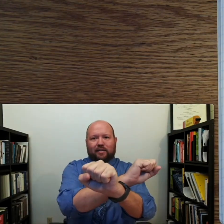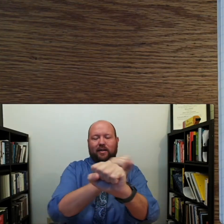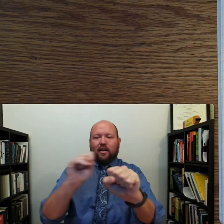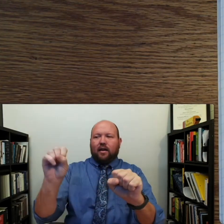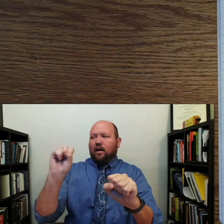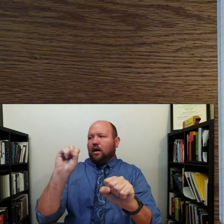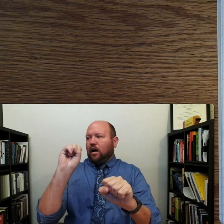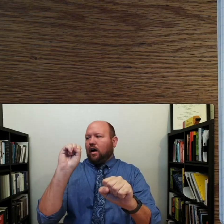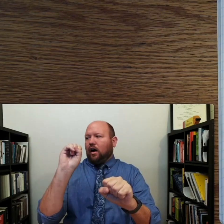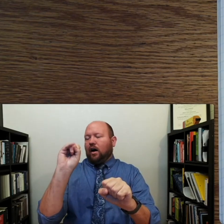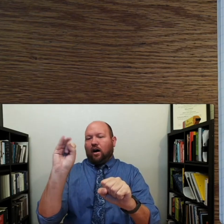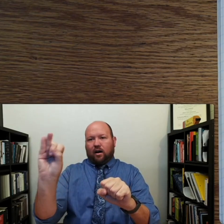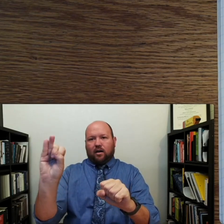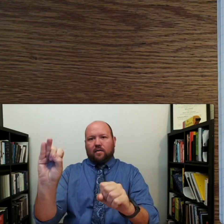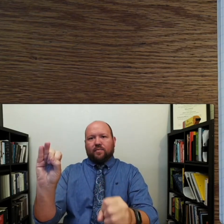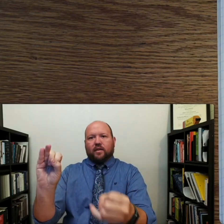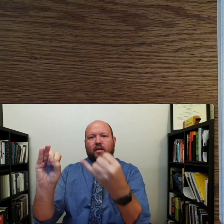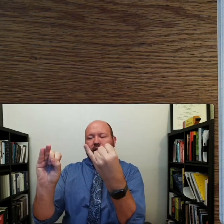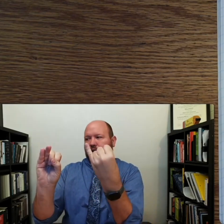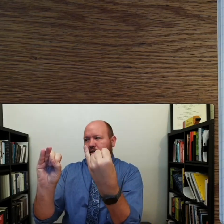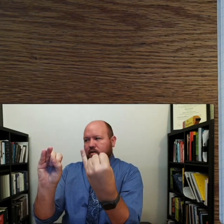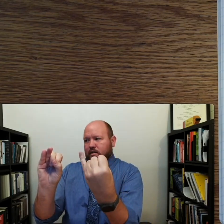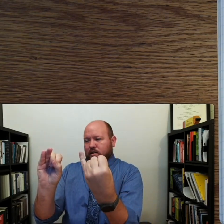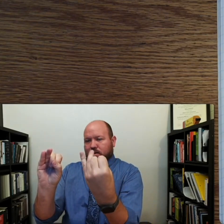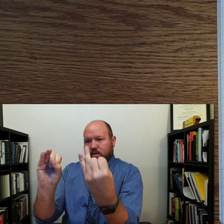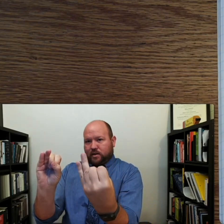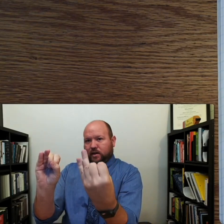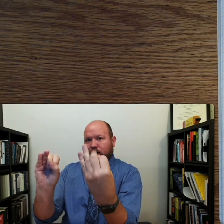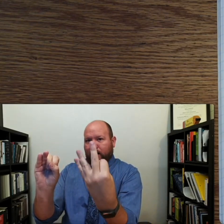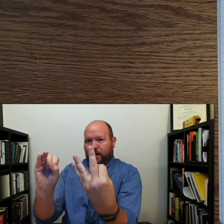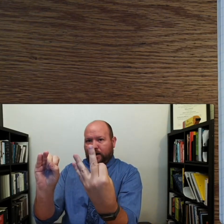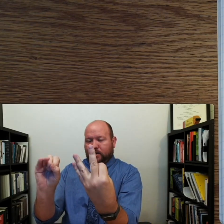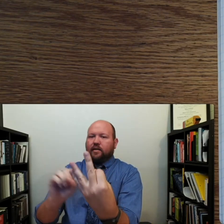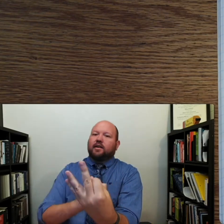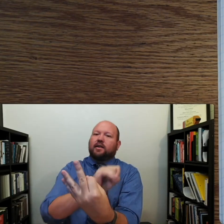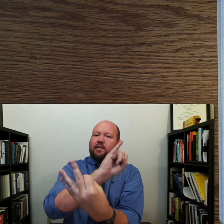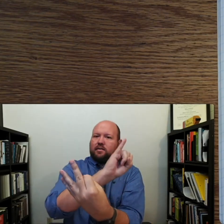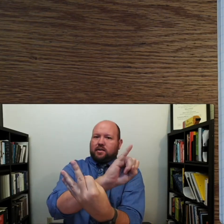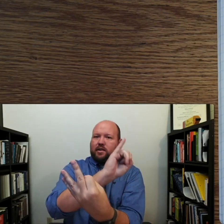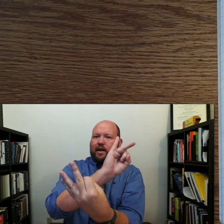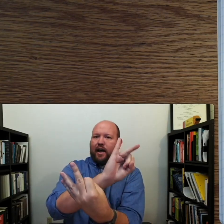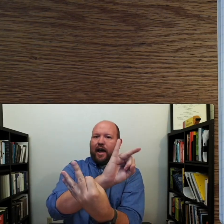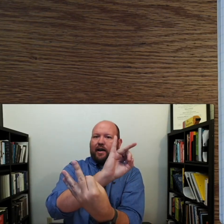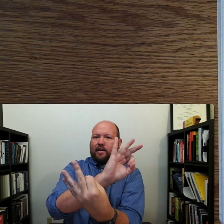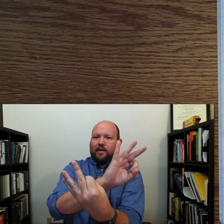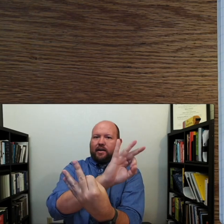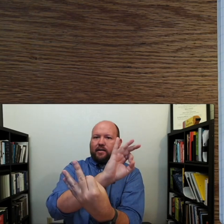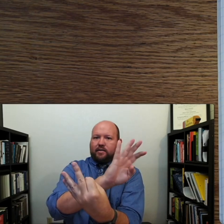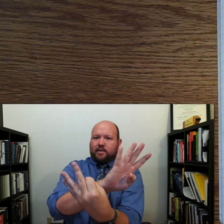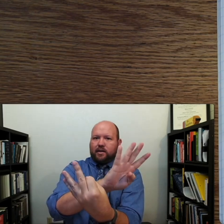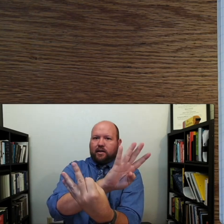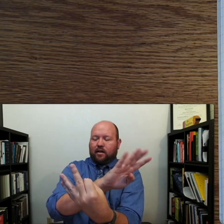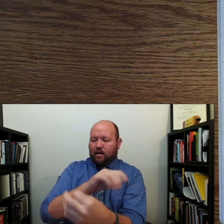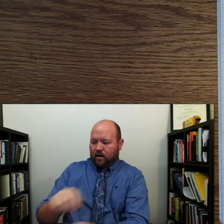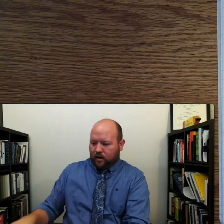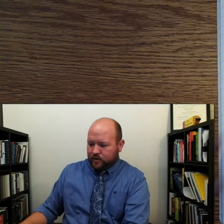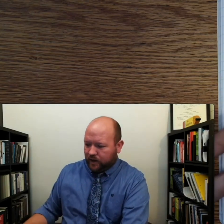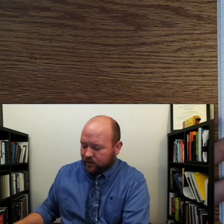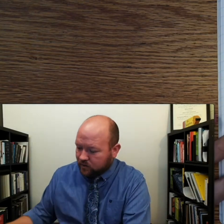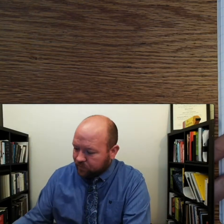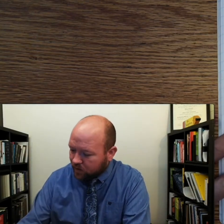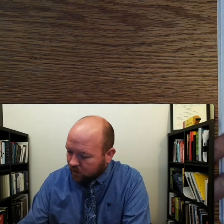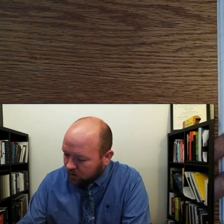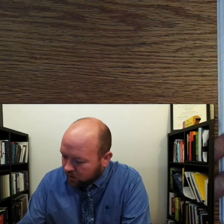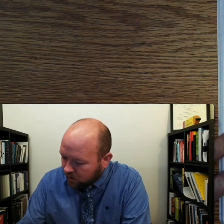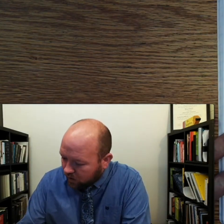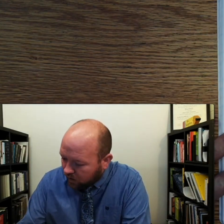tect, r, k, I, t, e, k, t, architect,